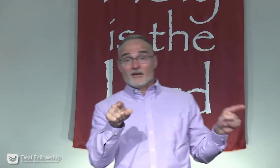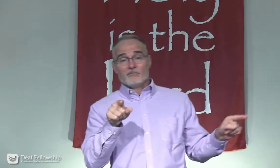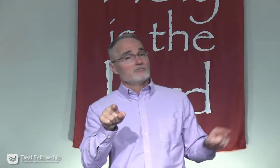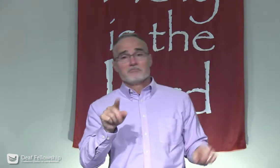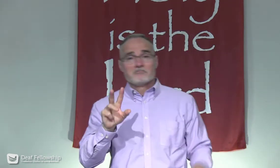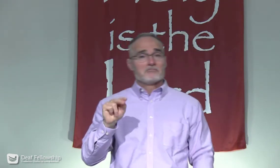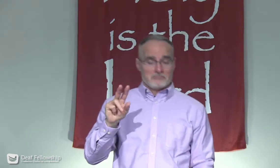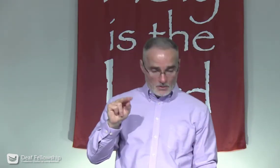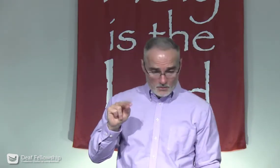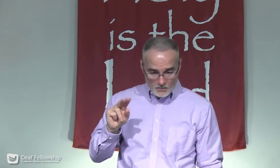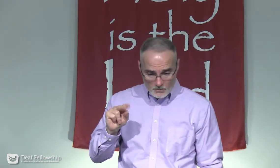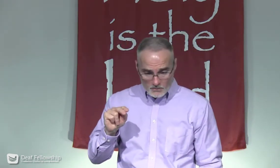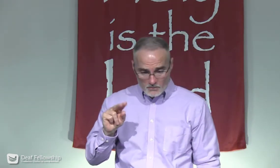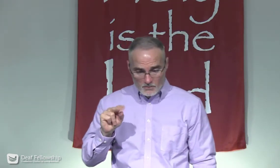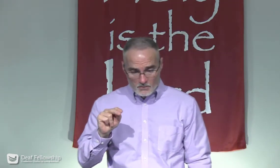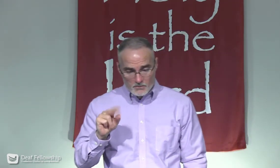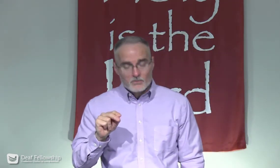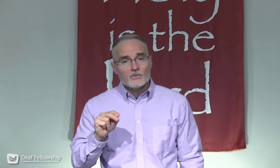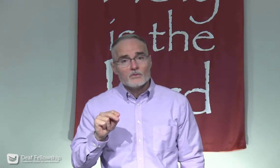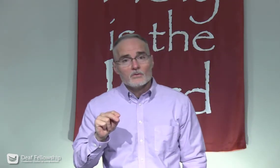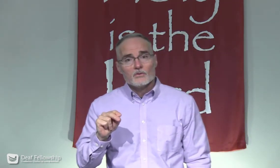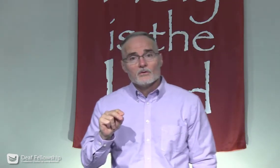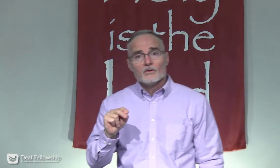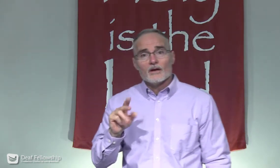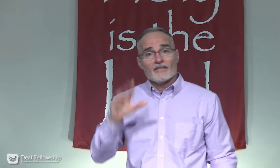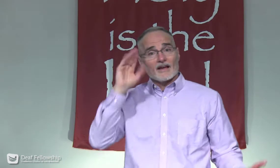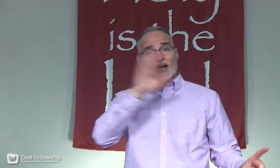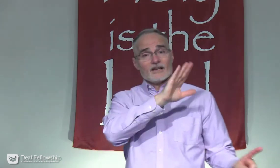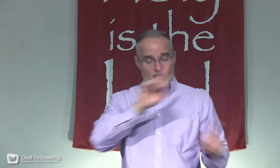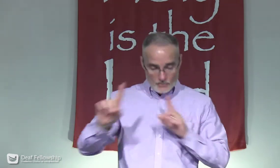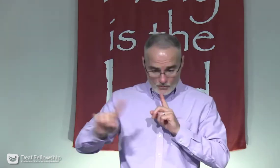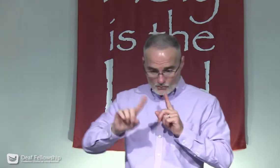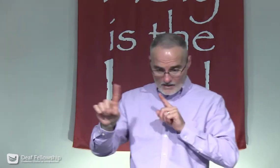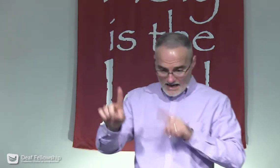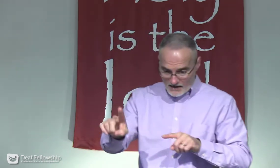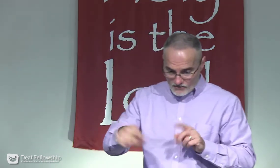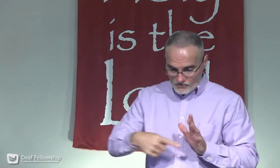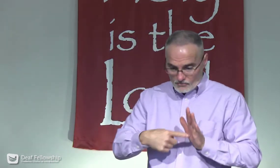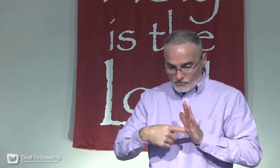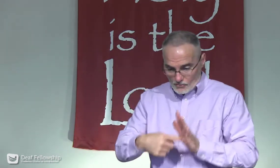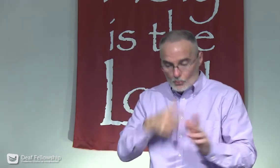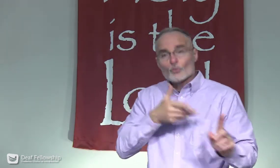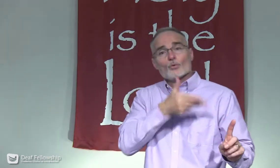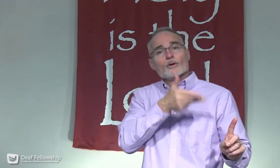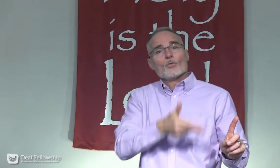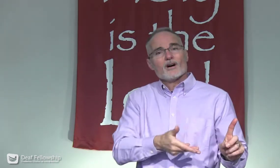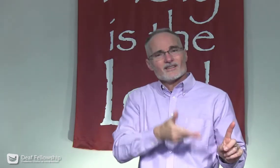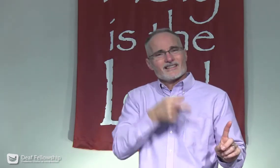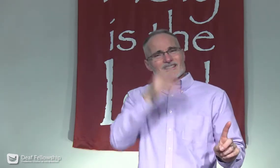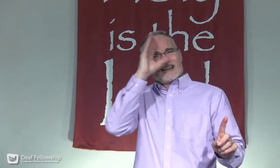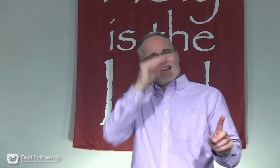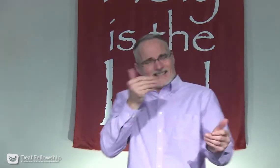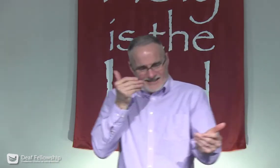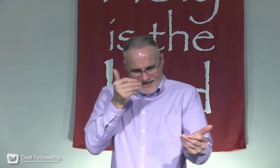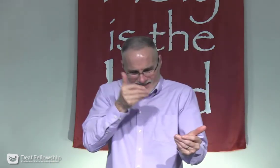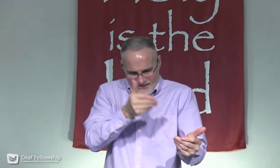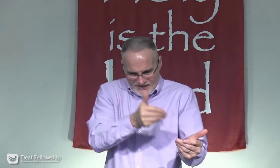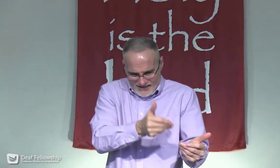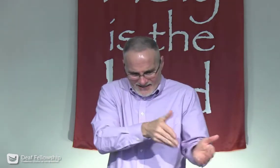But yet here Jesus is not saving himself and he's not saving them. And so his reaction